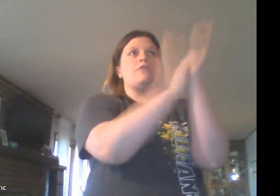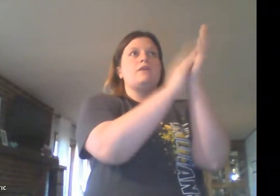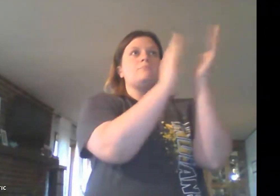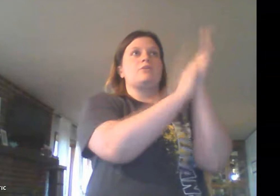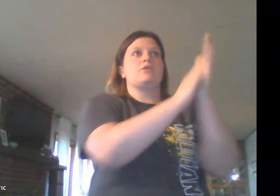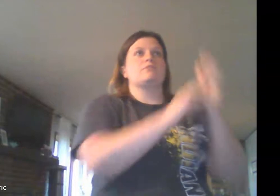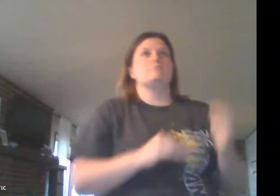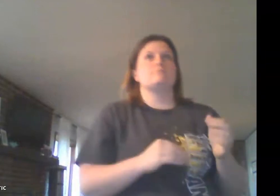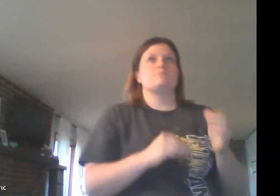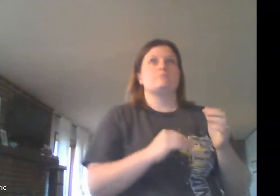November,